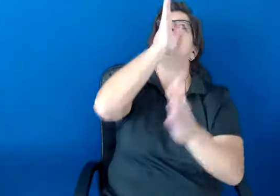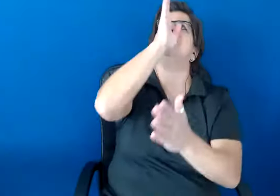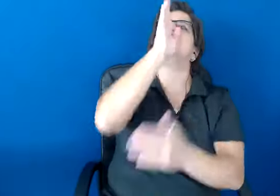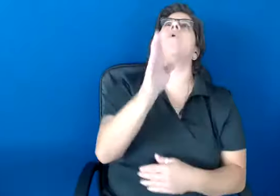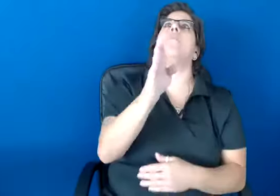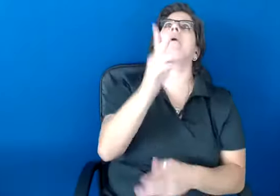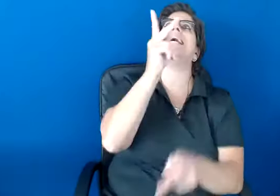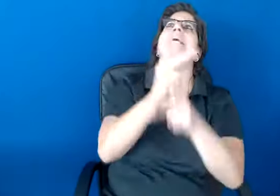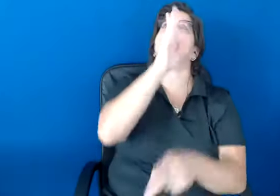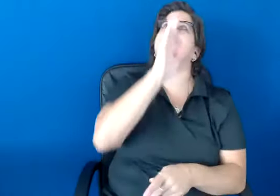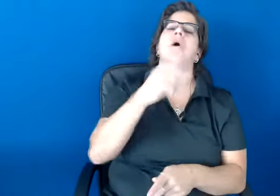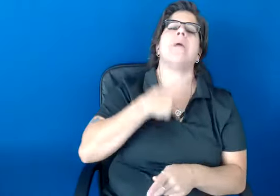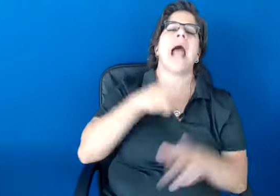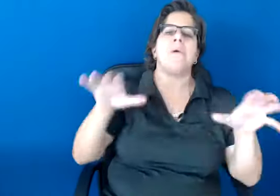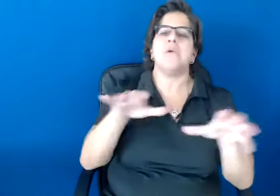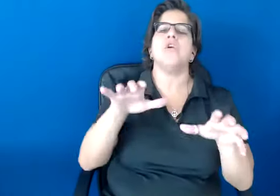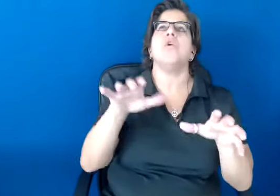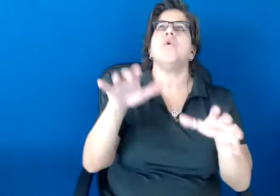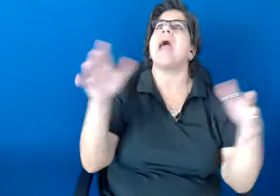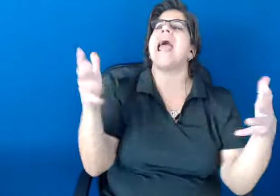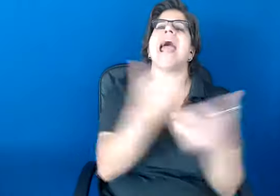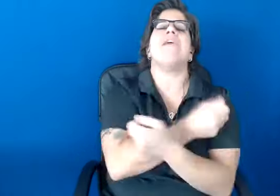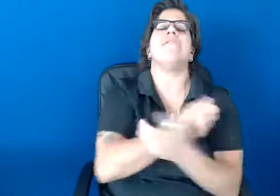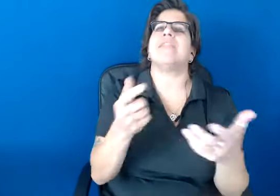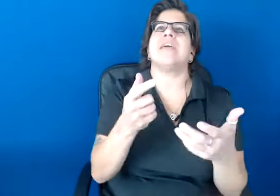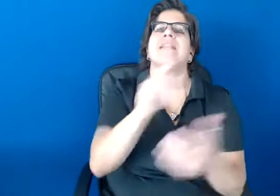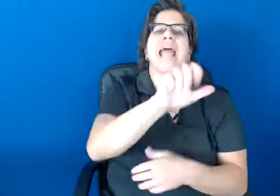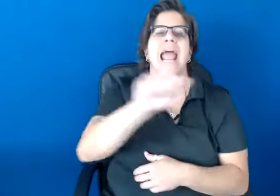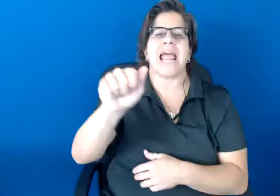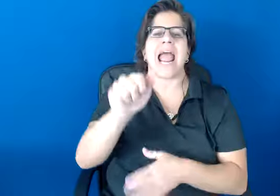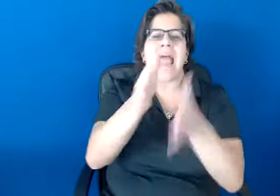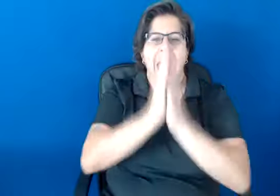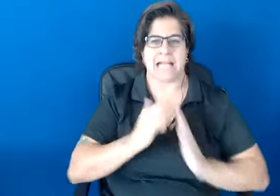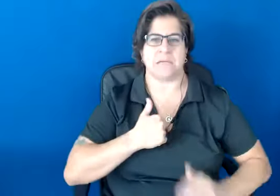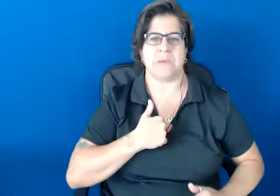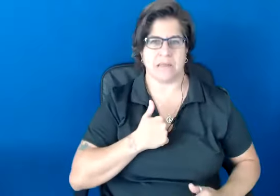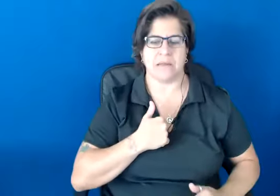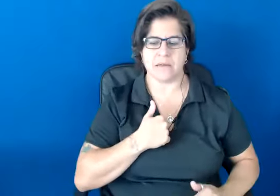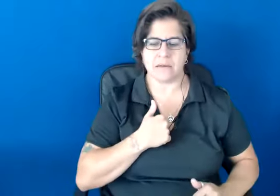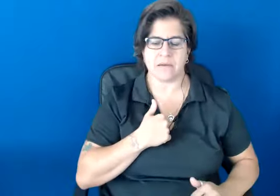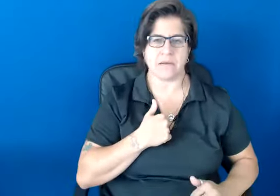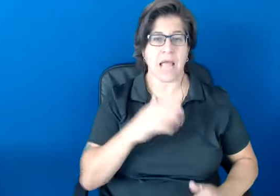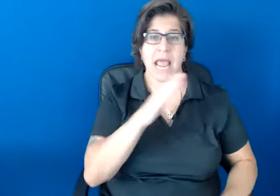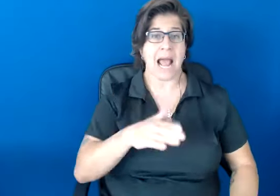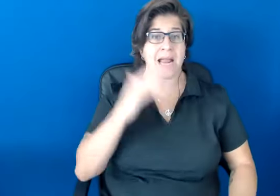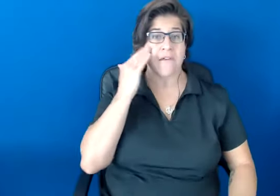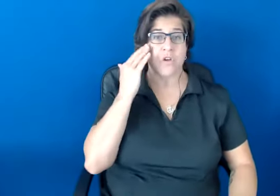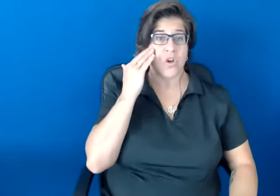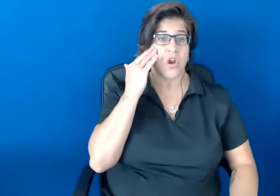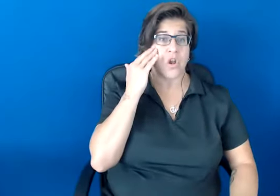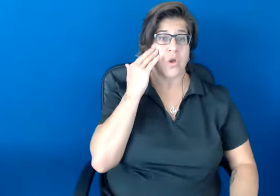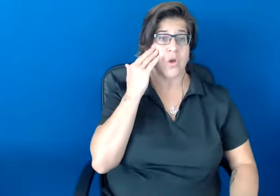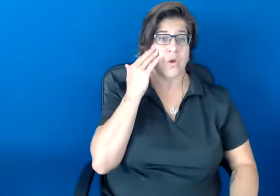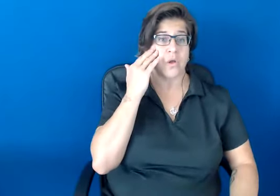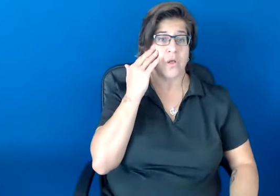would do anything I was asked to do in the program of Alcoholics Anonymous. And I never knew that when I